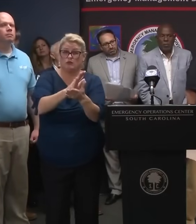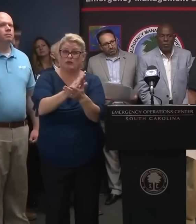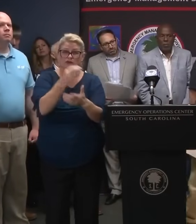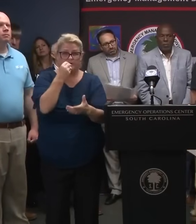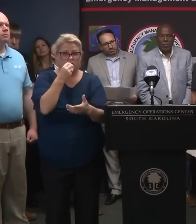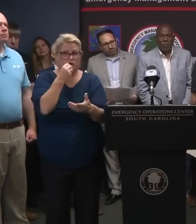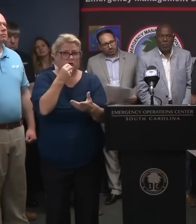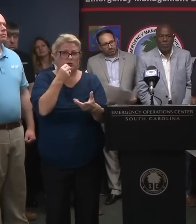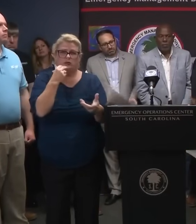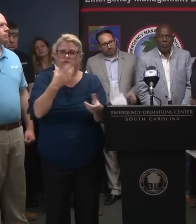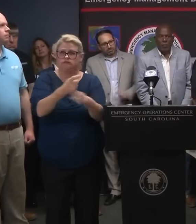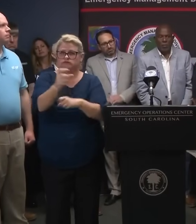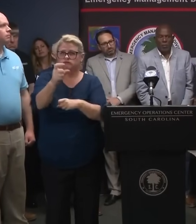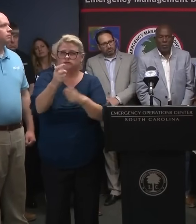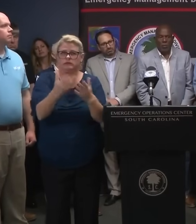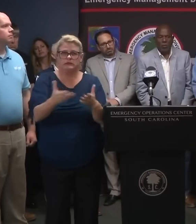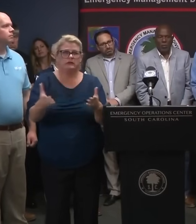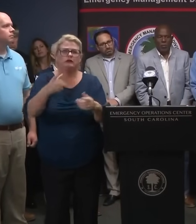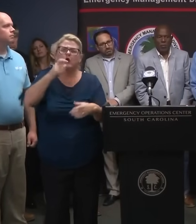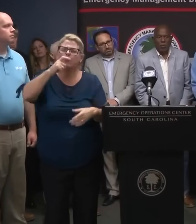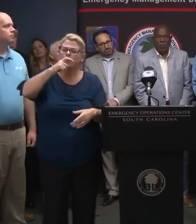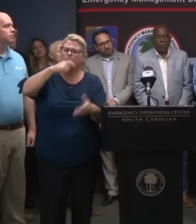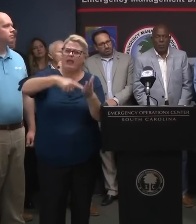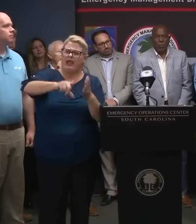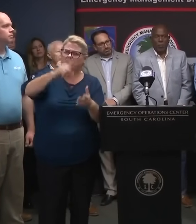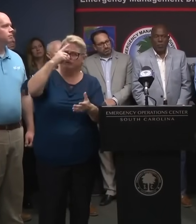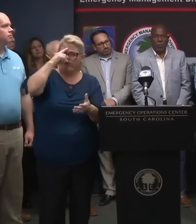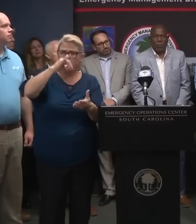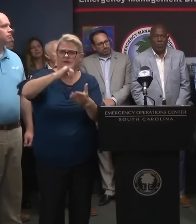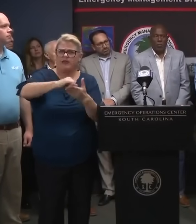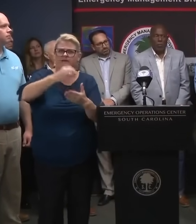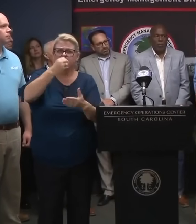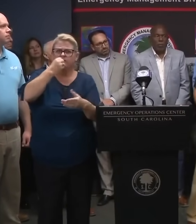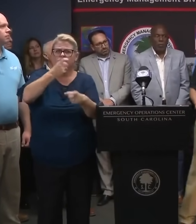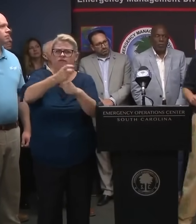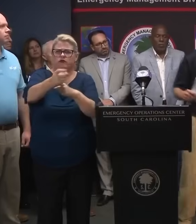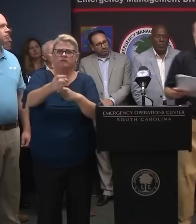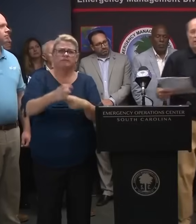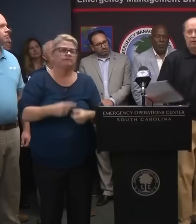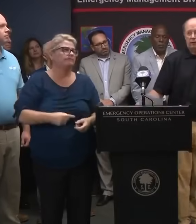and items. Who picks up the tab for that?